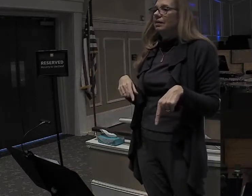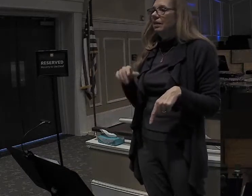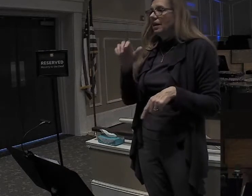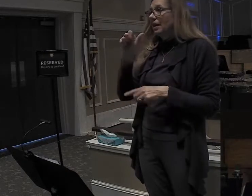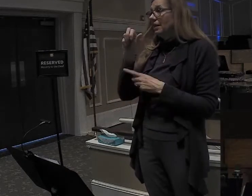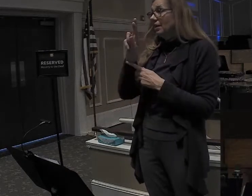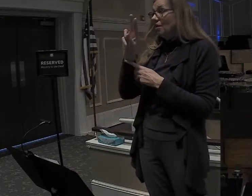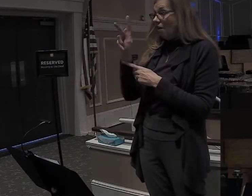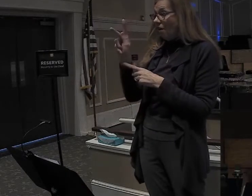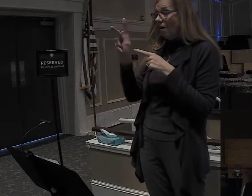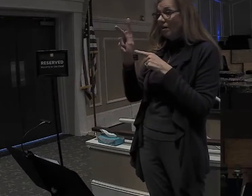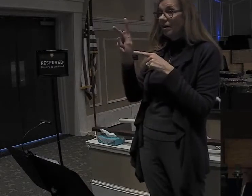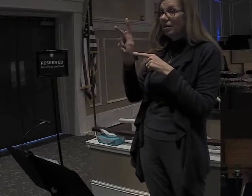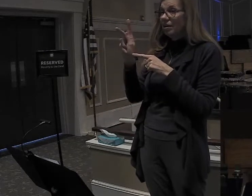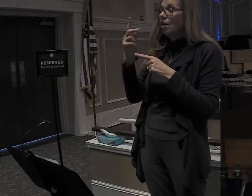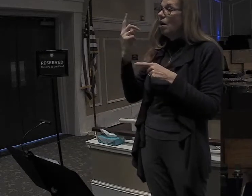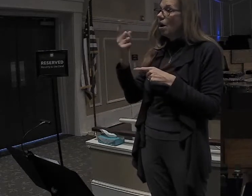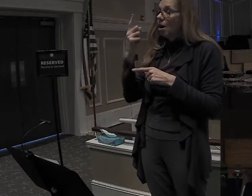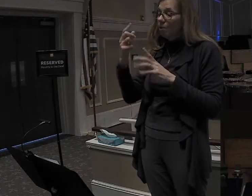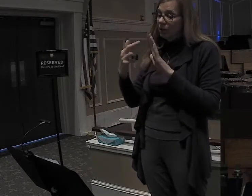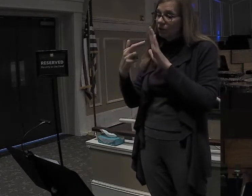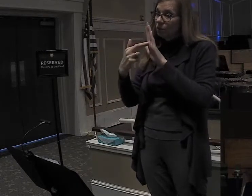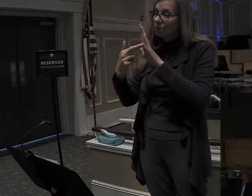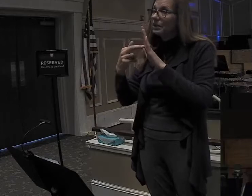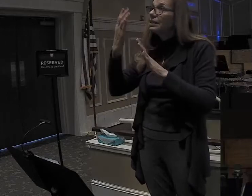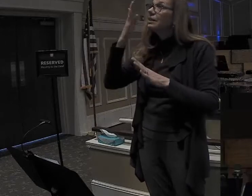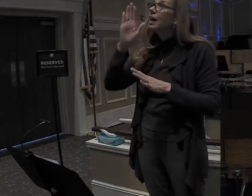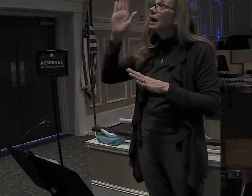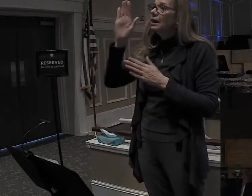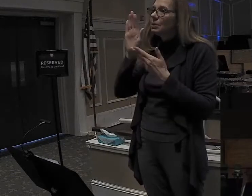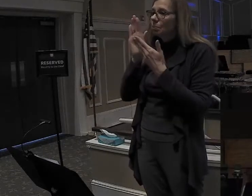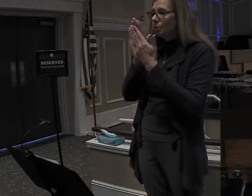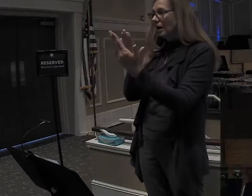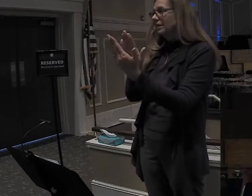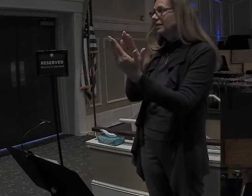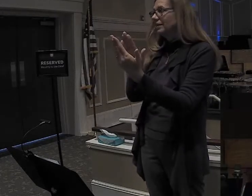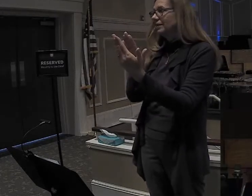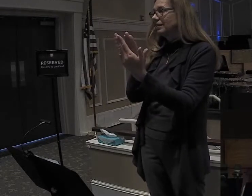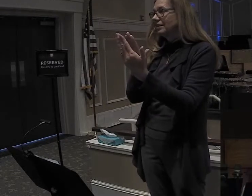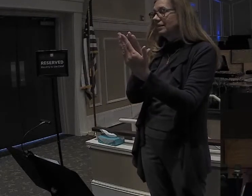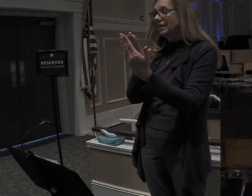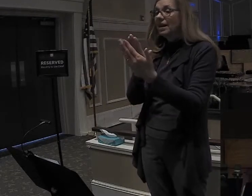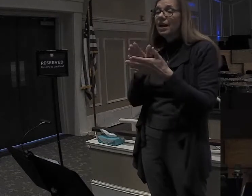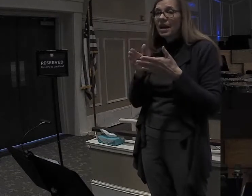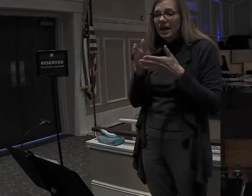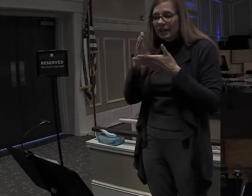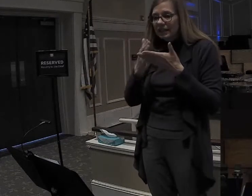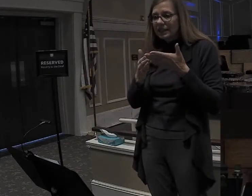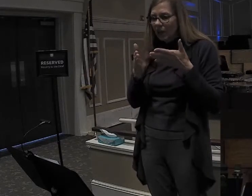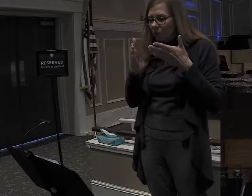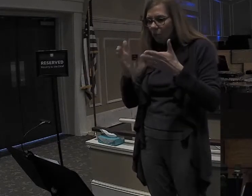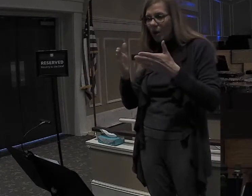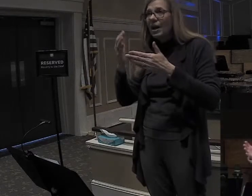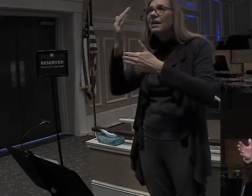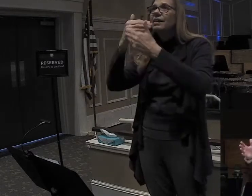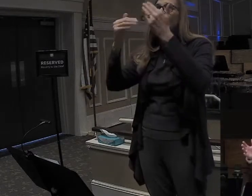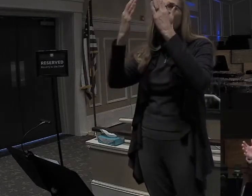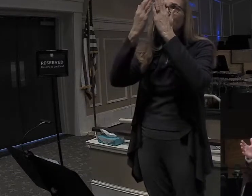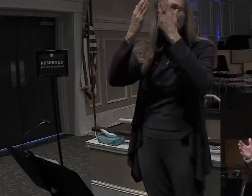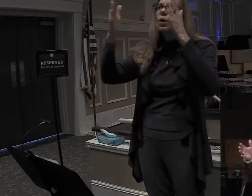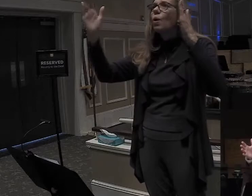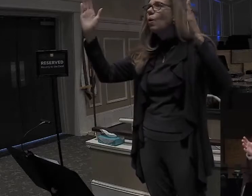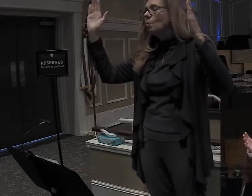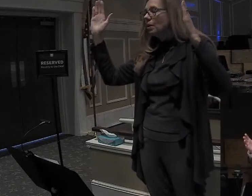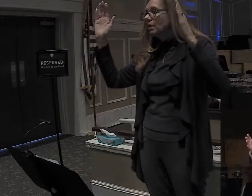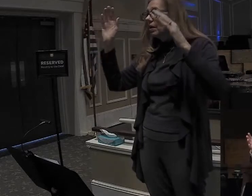always represents the presence of God. So in some way here, the heavens are open and the world that